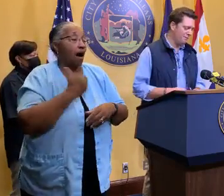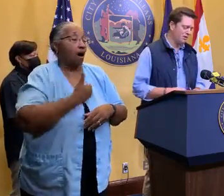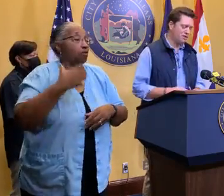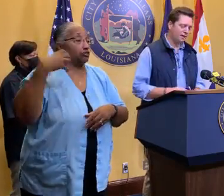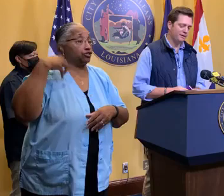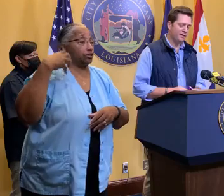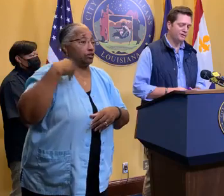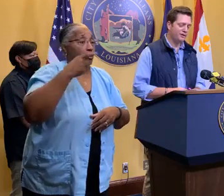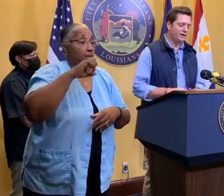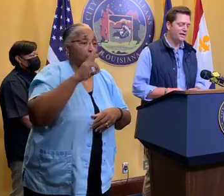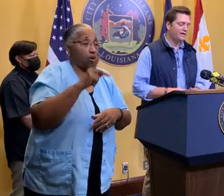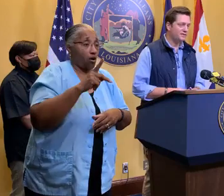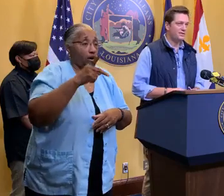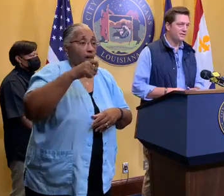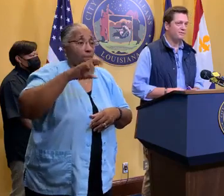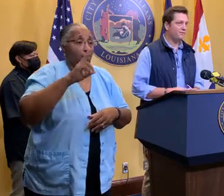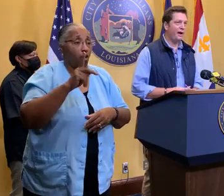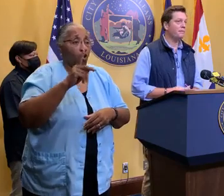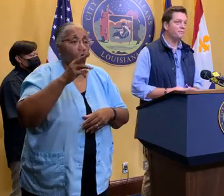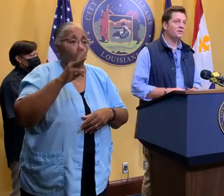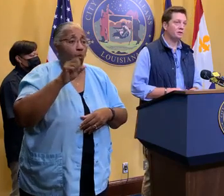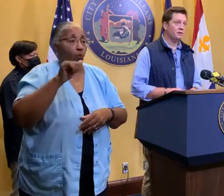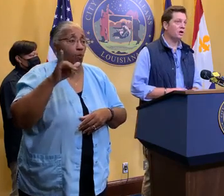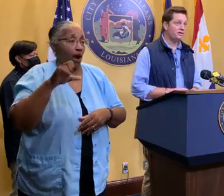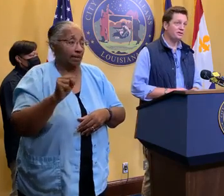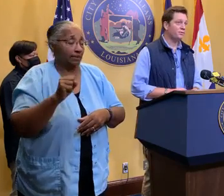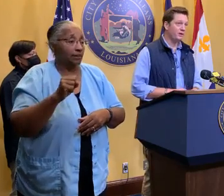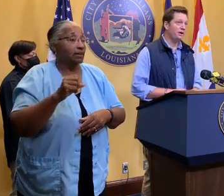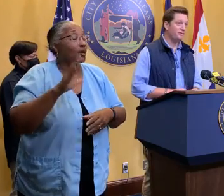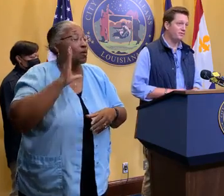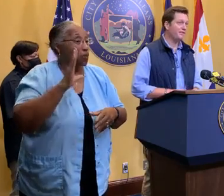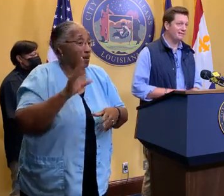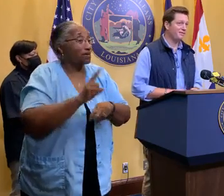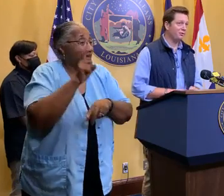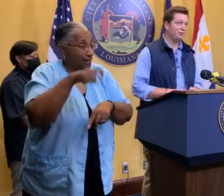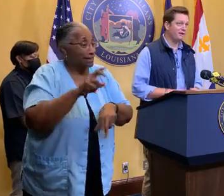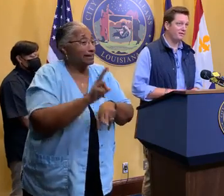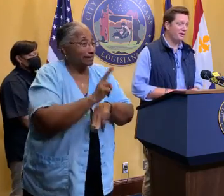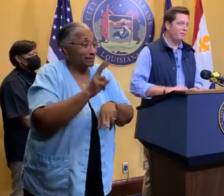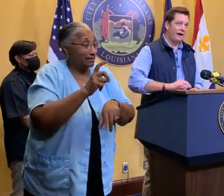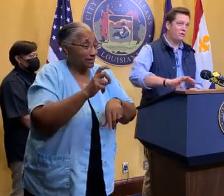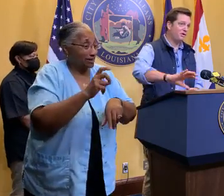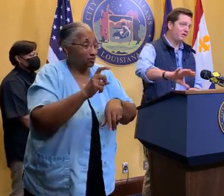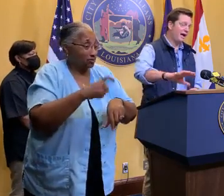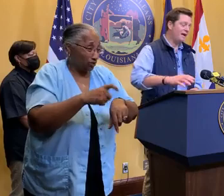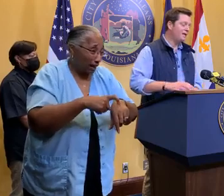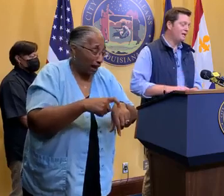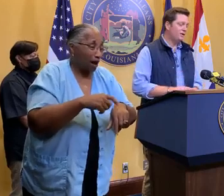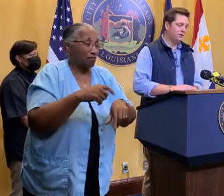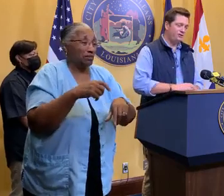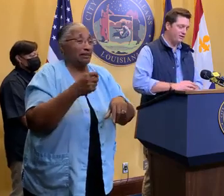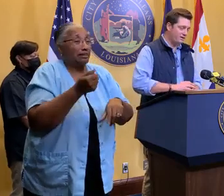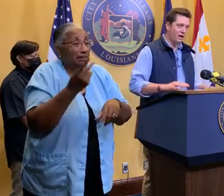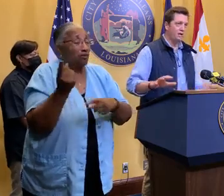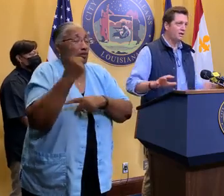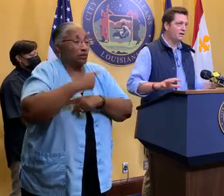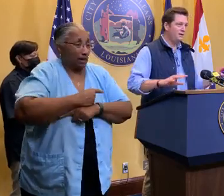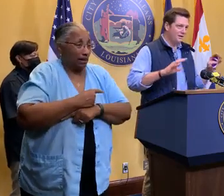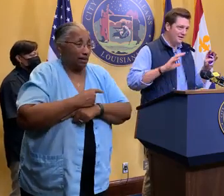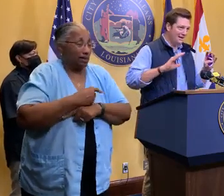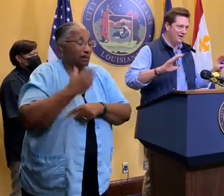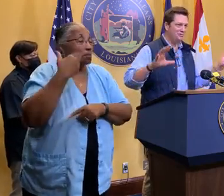the mayor mentioned, Ann McDonald said, this is gonna take some time to clear all this debris up. This is gonna take several days. Power aside, there's a